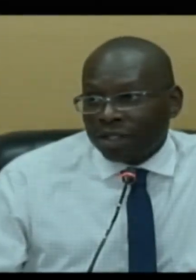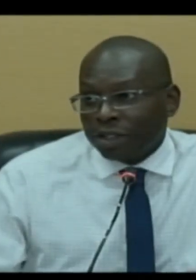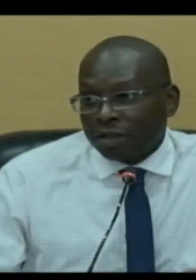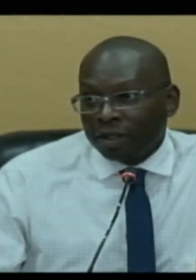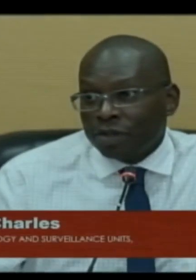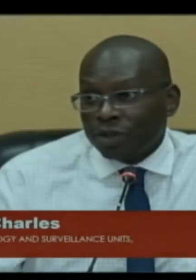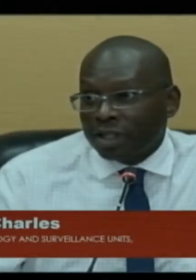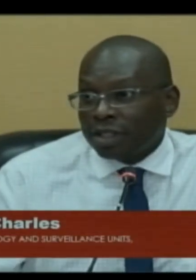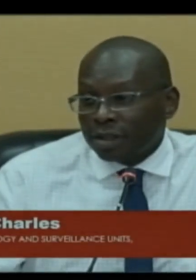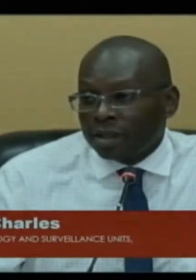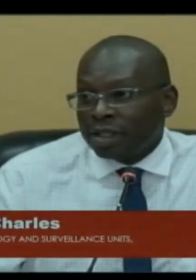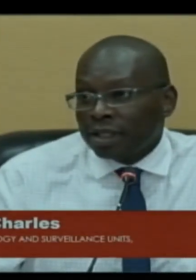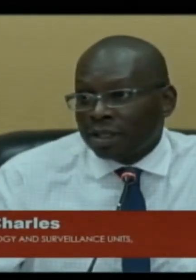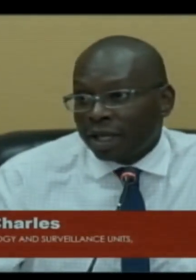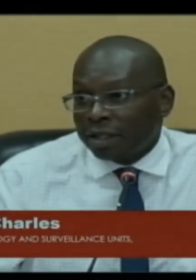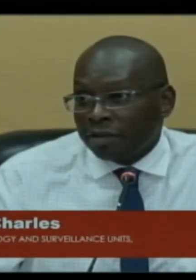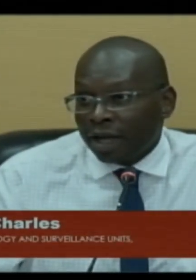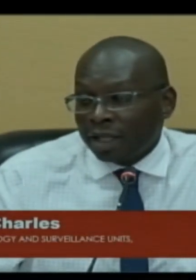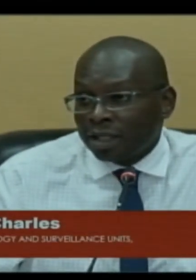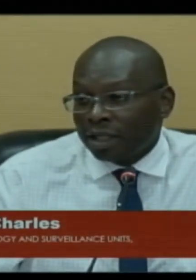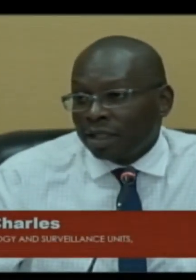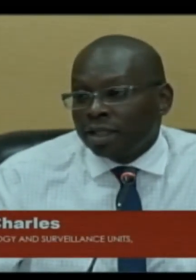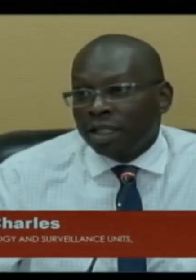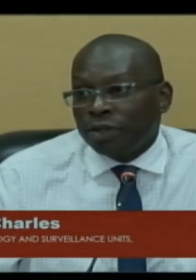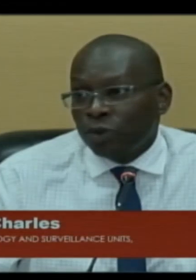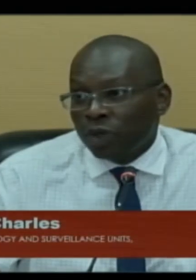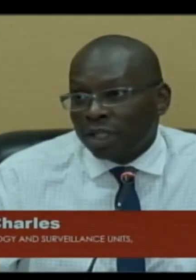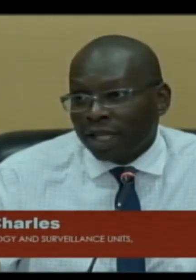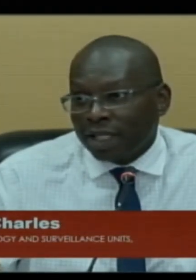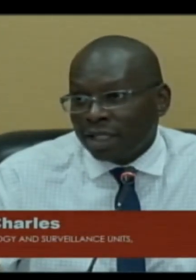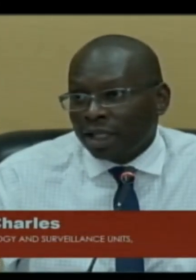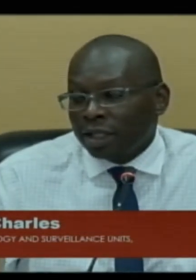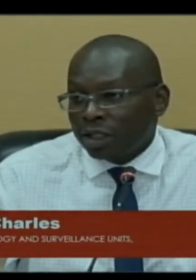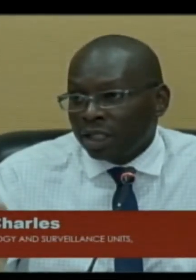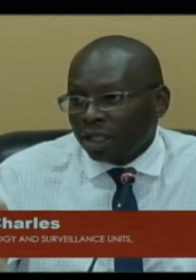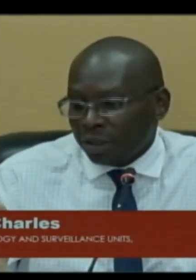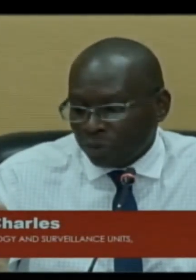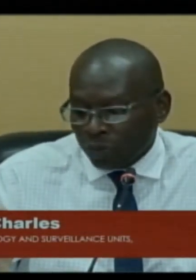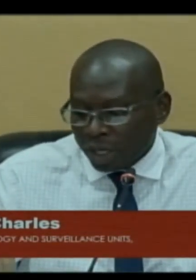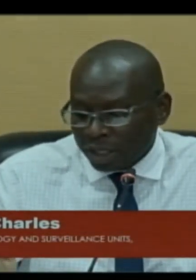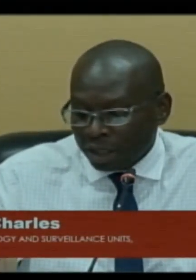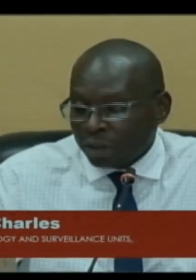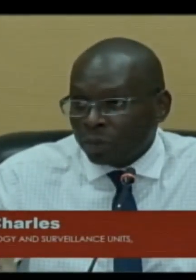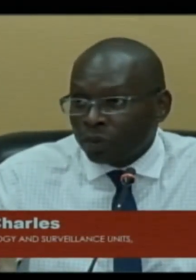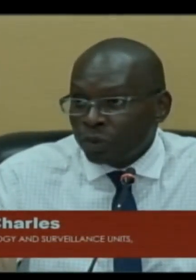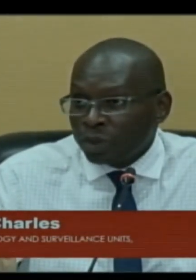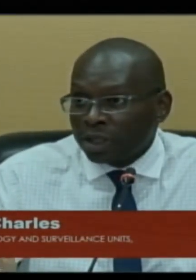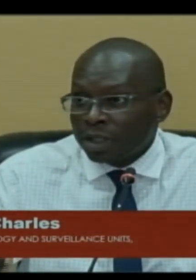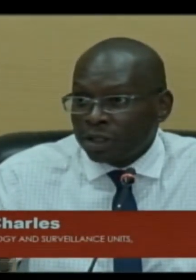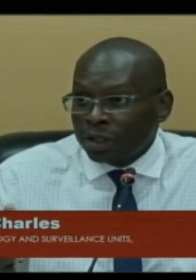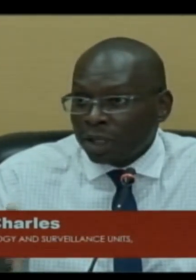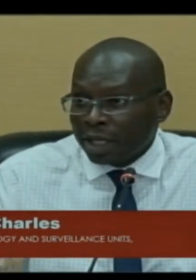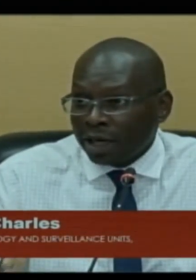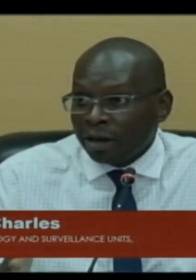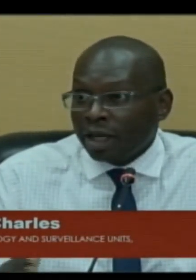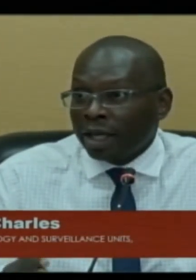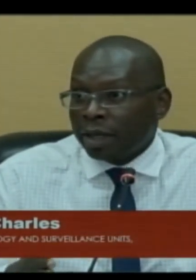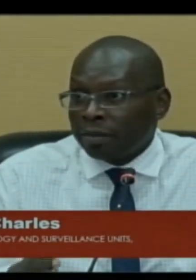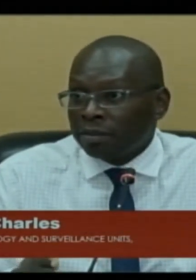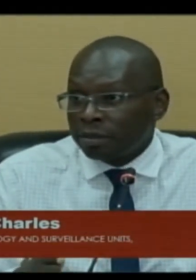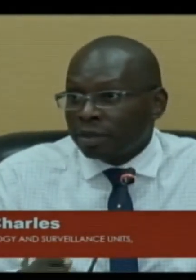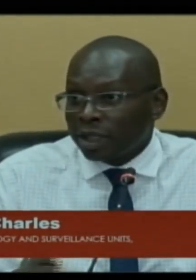a passenger of interest is identified, they do not enter the regular route to